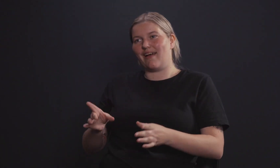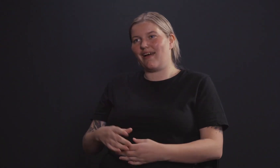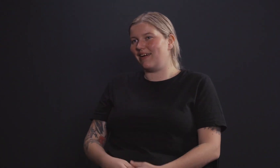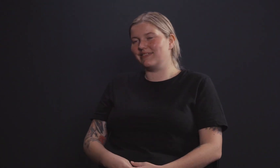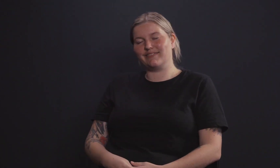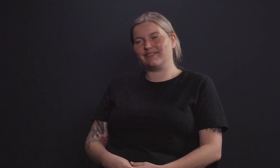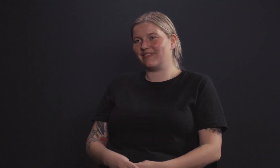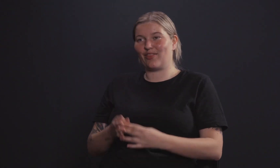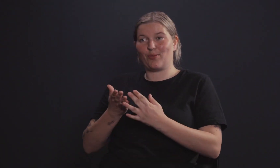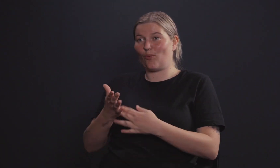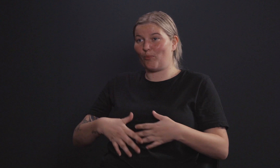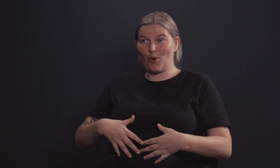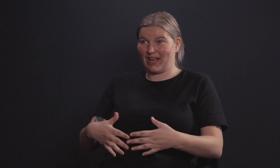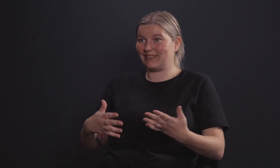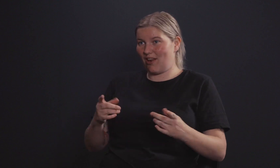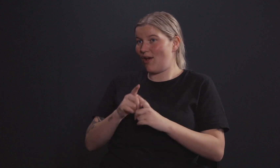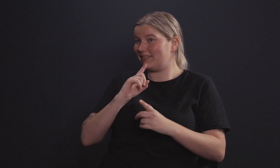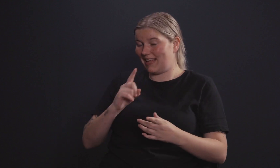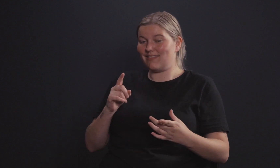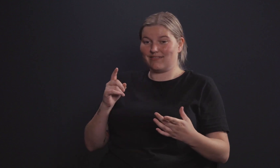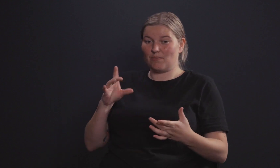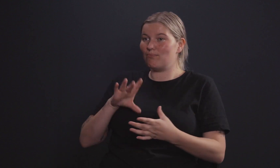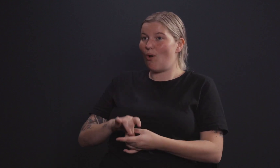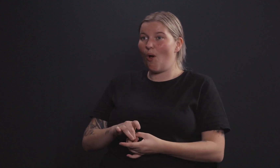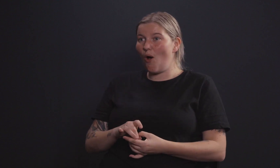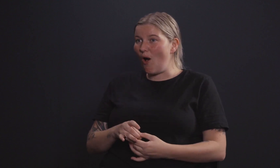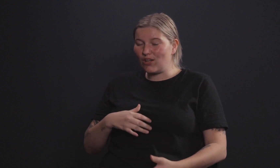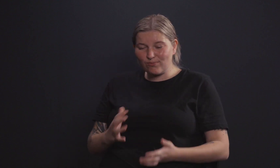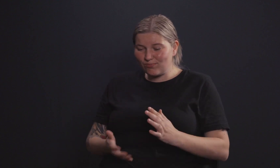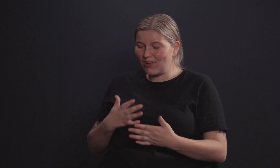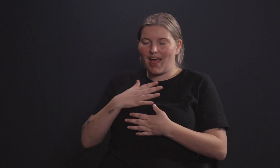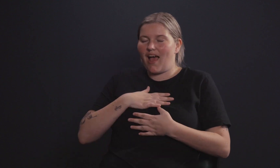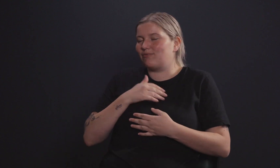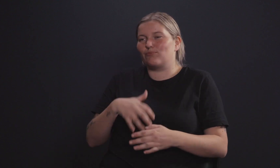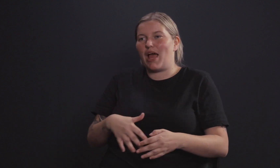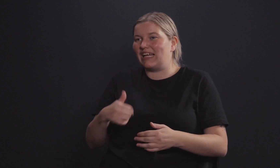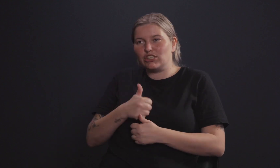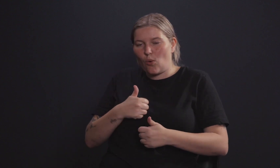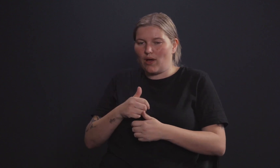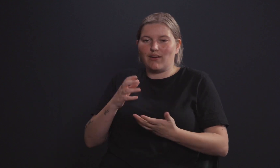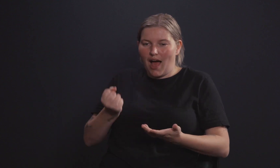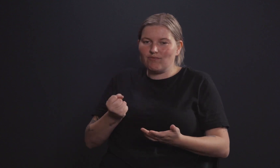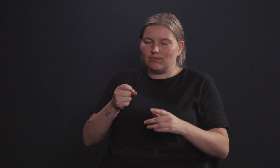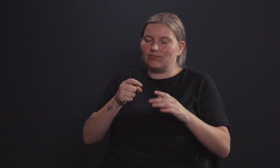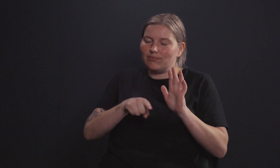At the start, it was hard. Like I'd said earlier, I'd had a great pregnancy and we'd bonded. Of course,